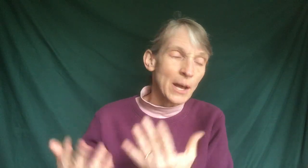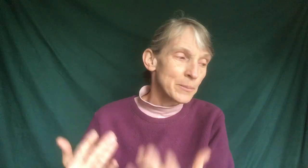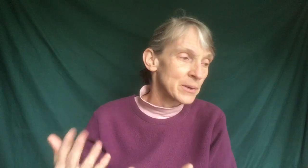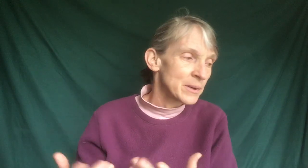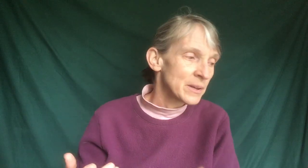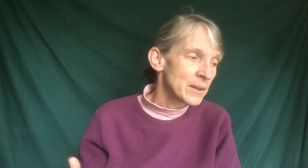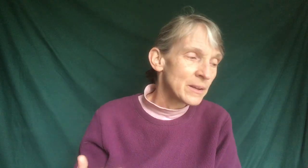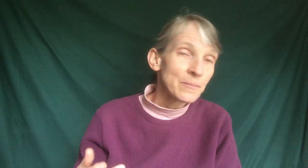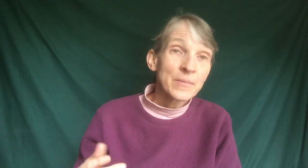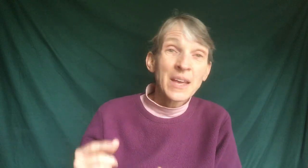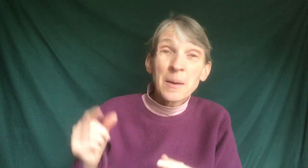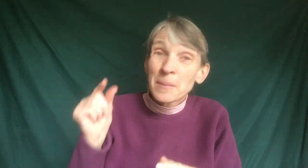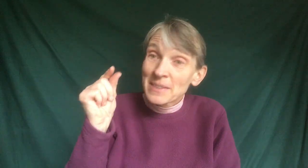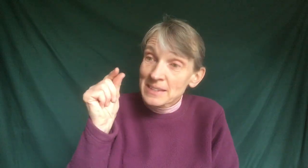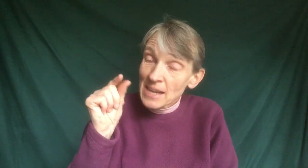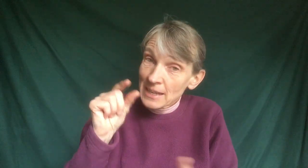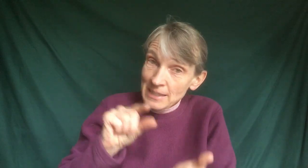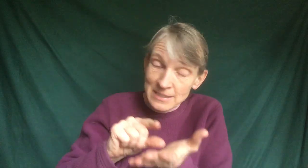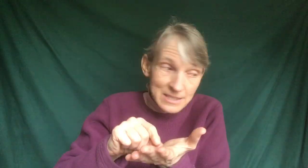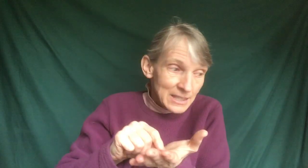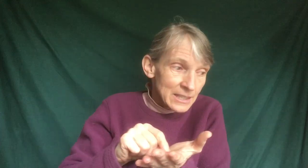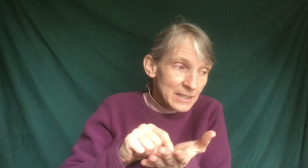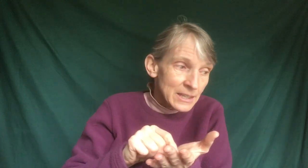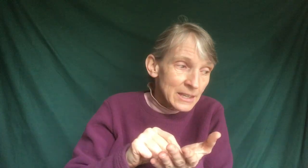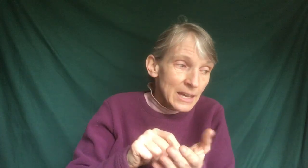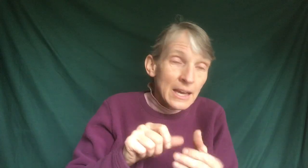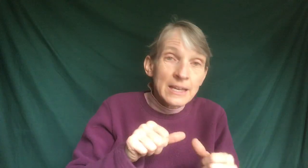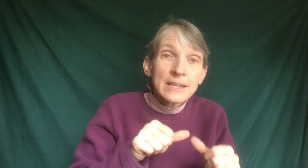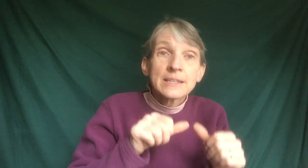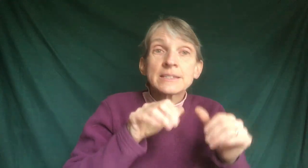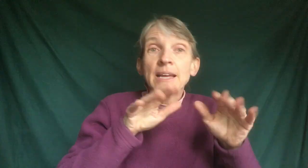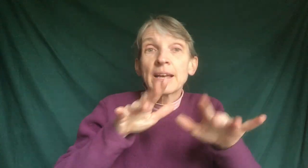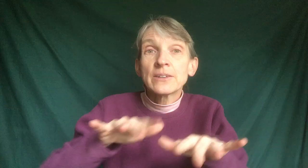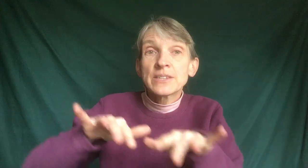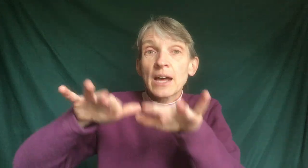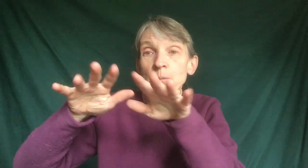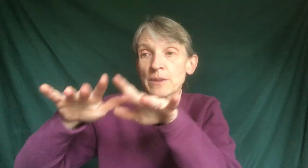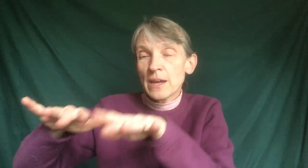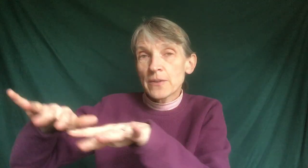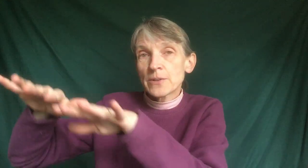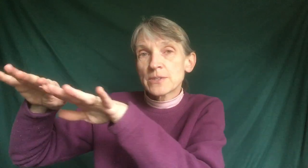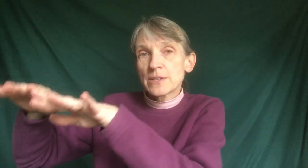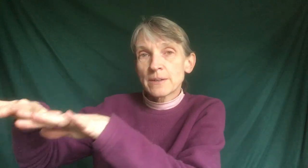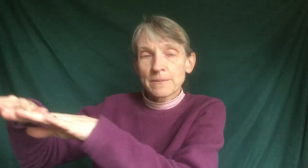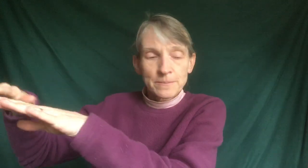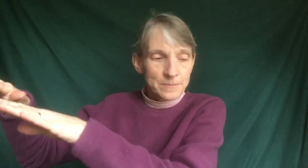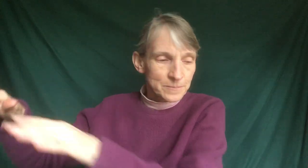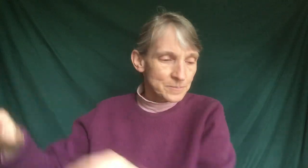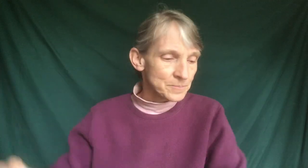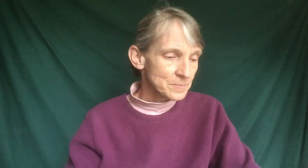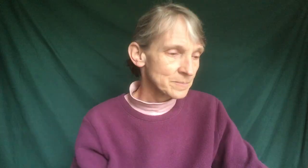up. But the tiny seed sails on with the others.